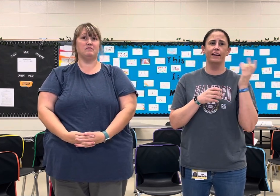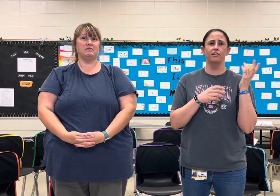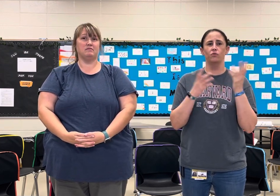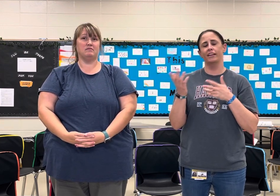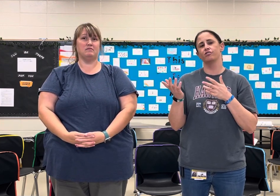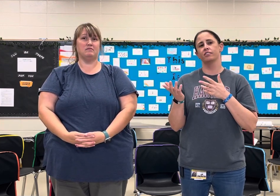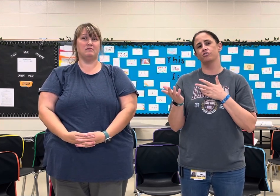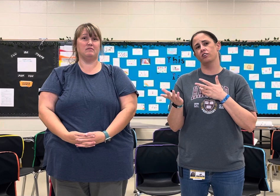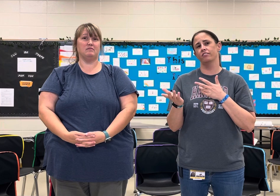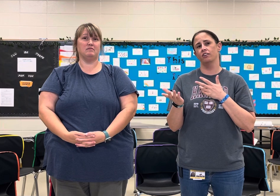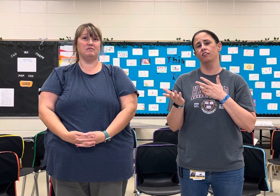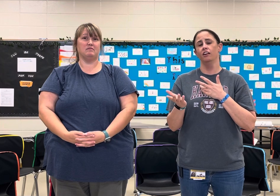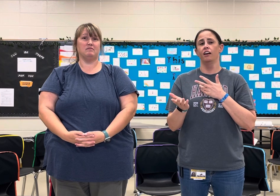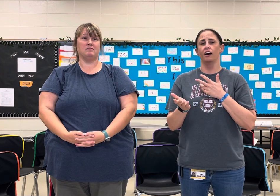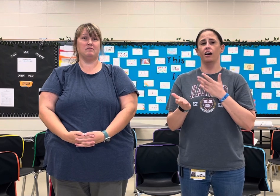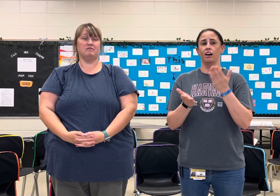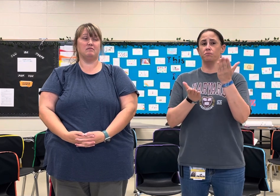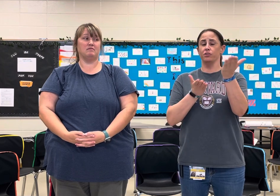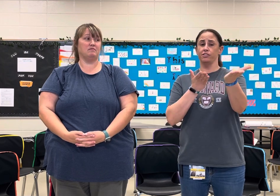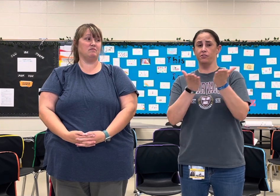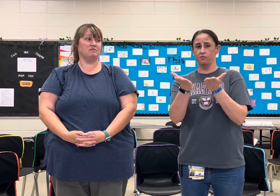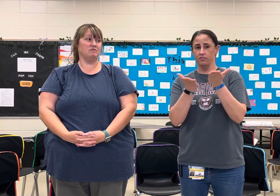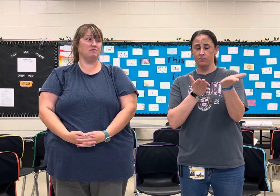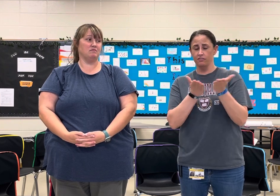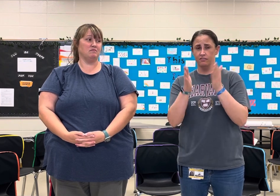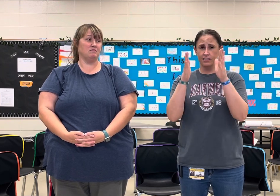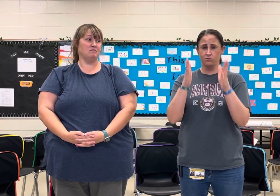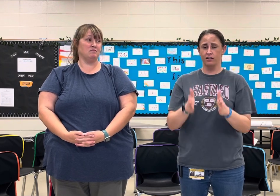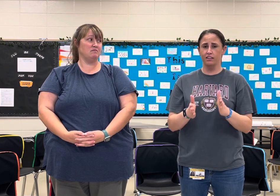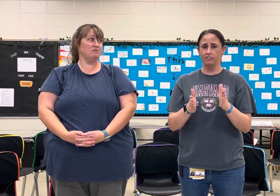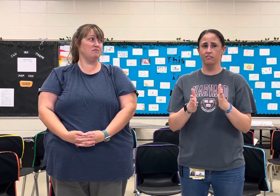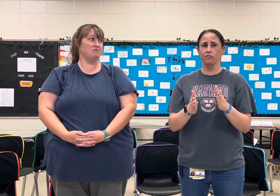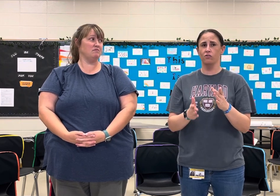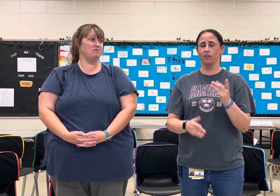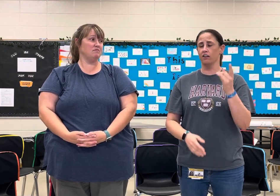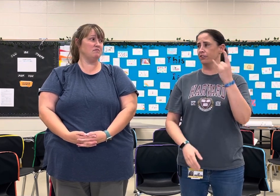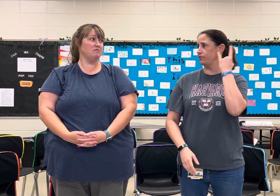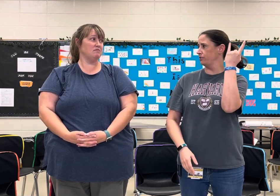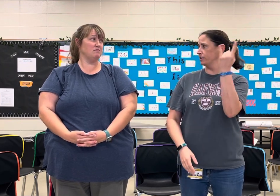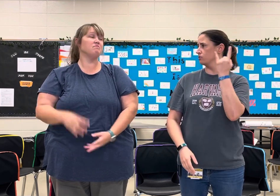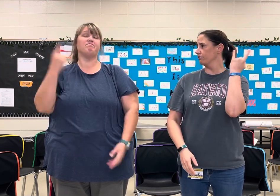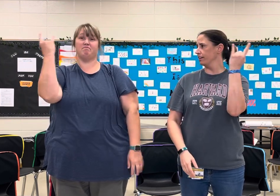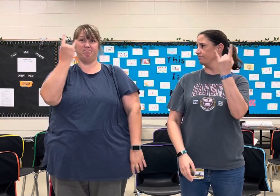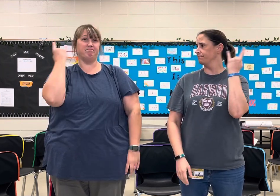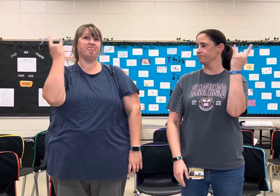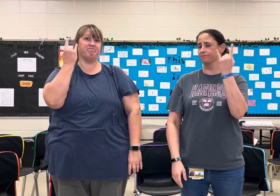Waiter, waitress, server. You could do this one, or you do this one, right? Mm-hmm.